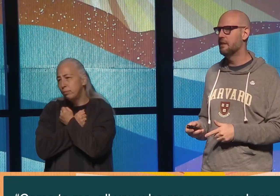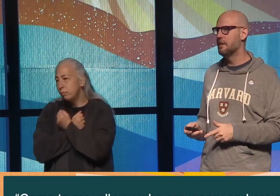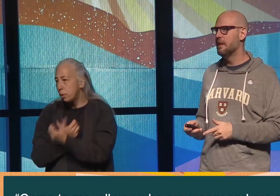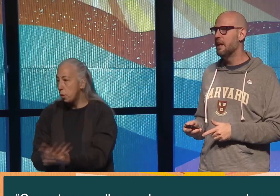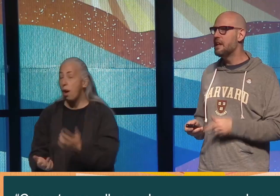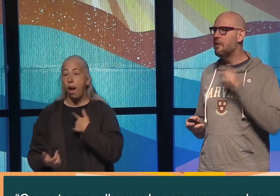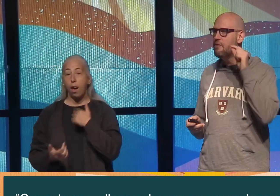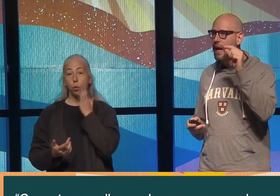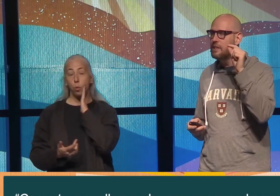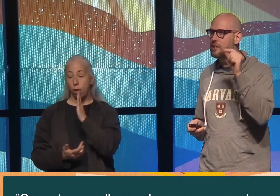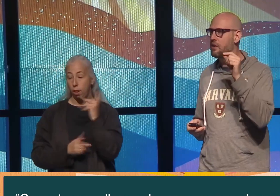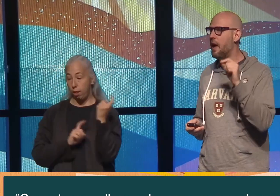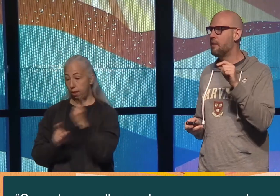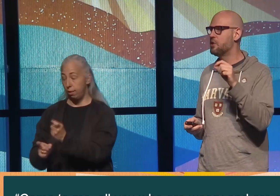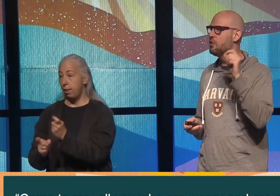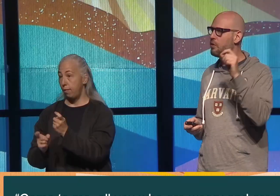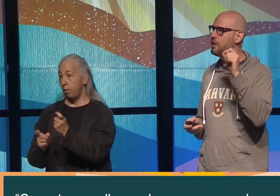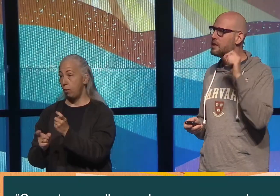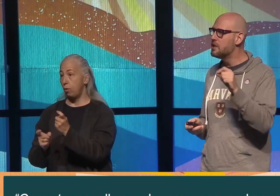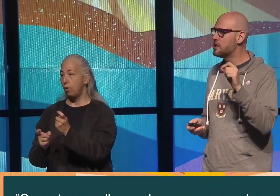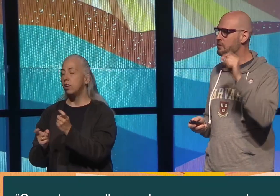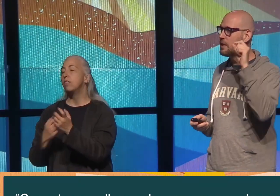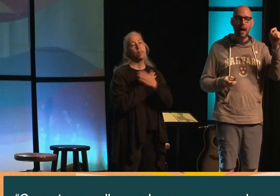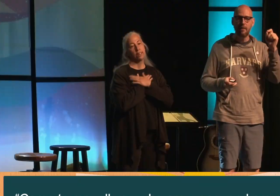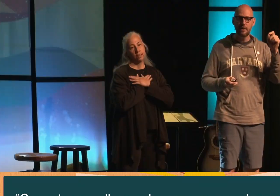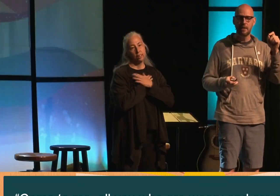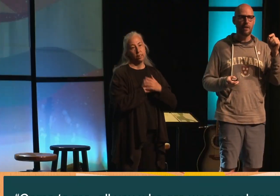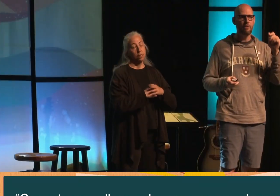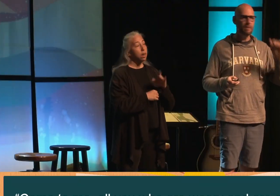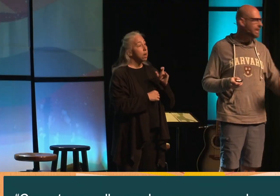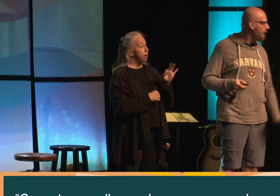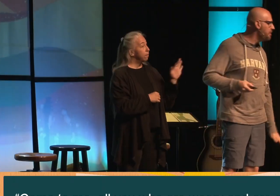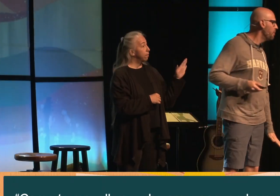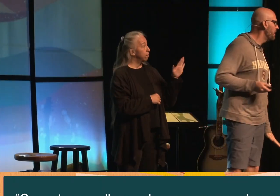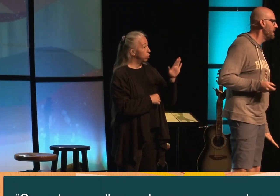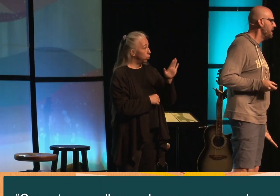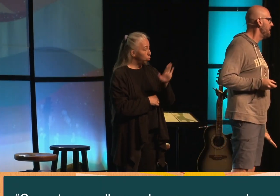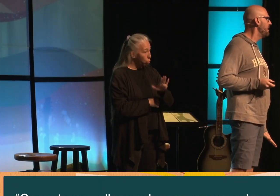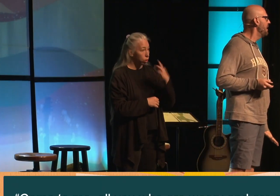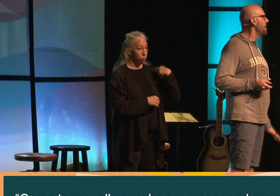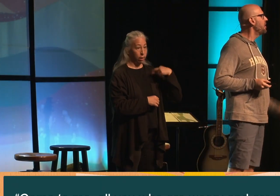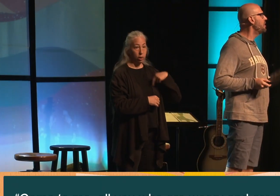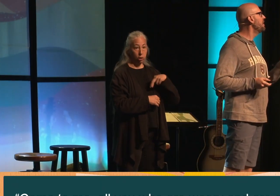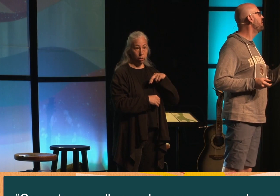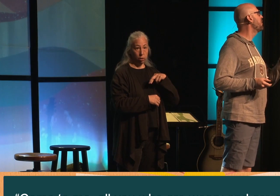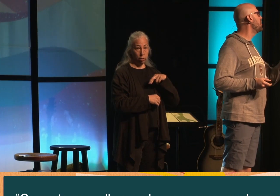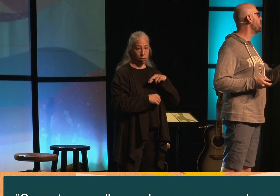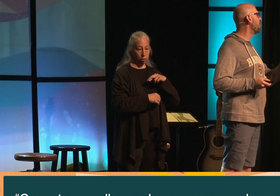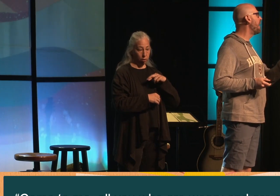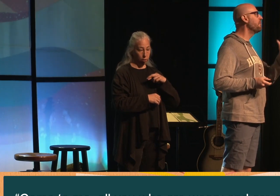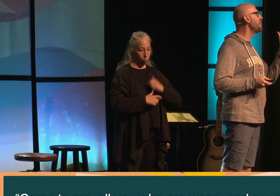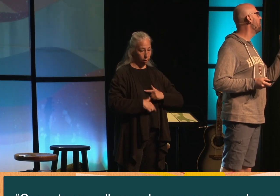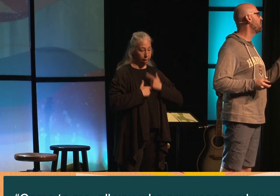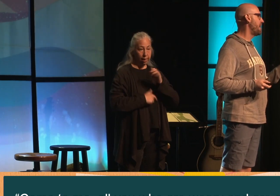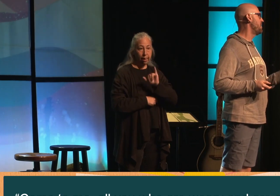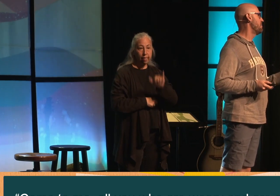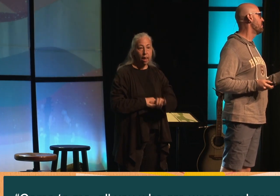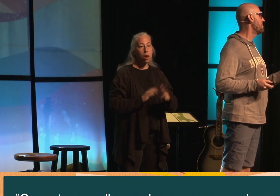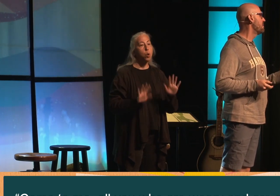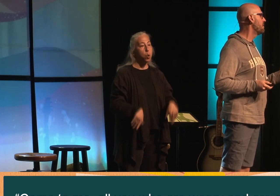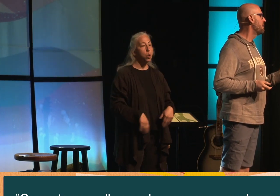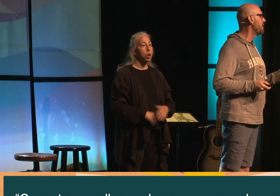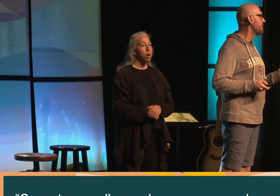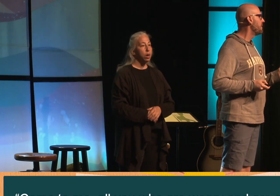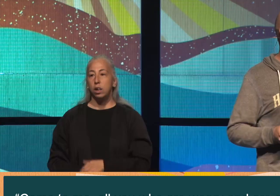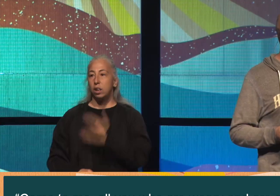rest. Now, if that describes your religious reality, like from the time you were a kid, good for you. I really don't like you.